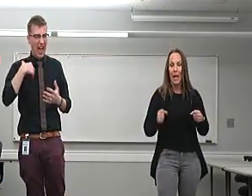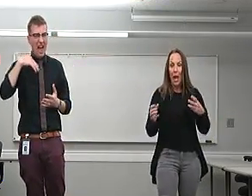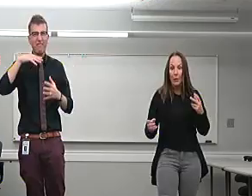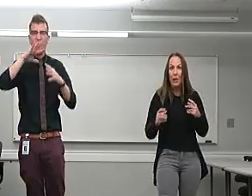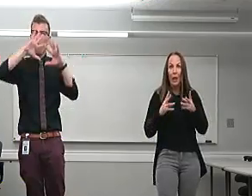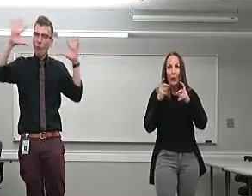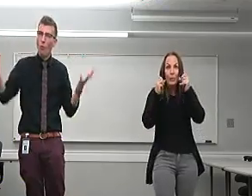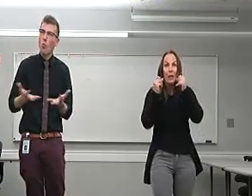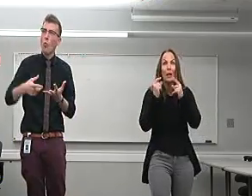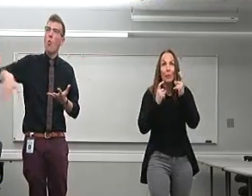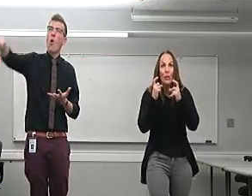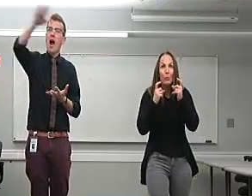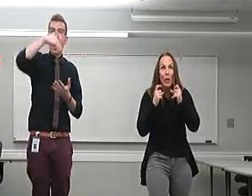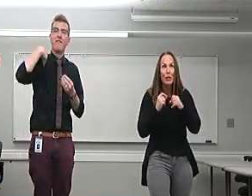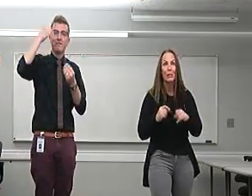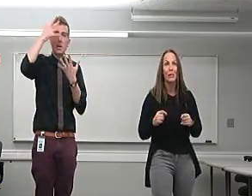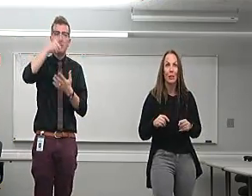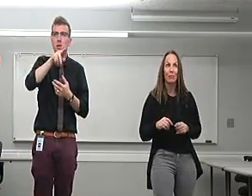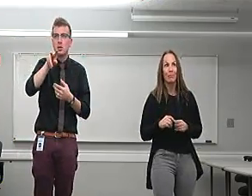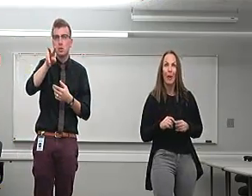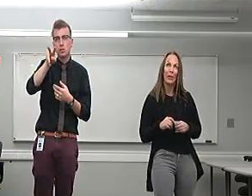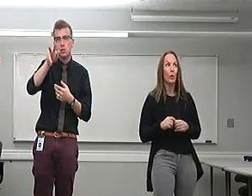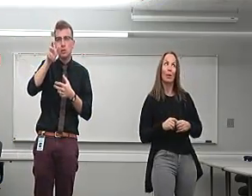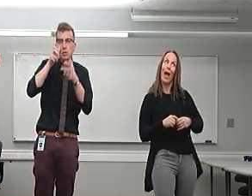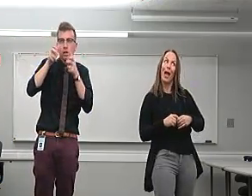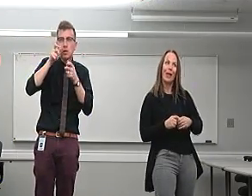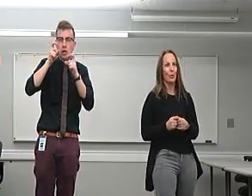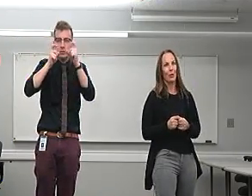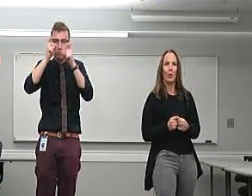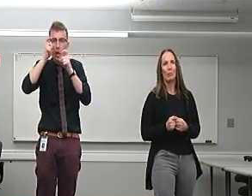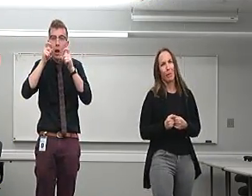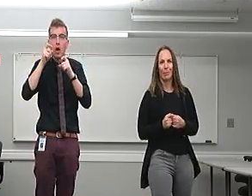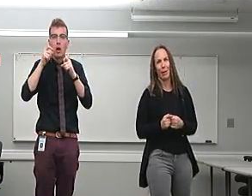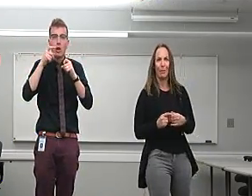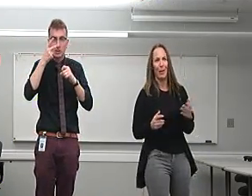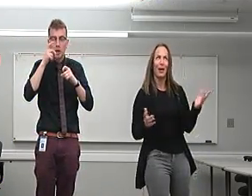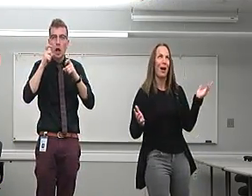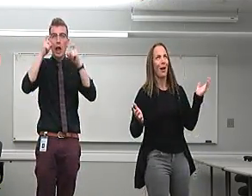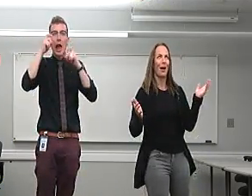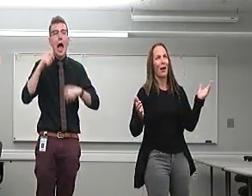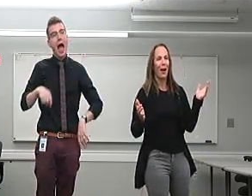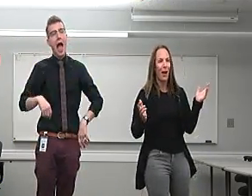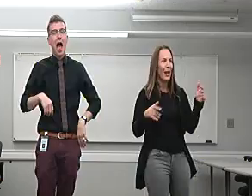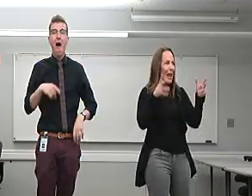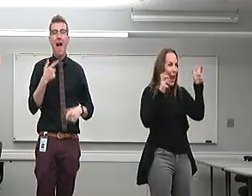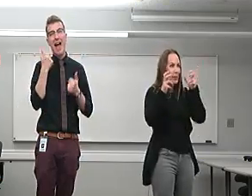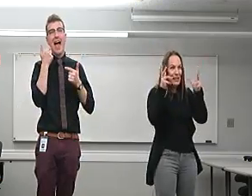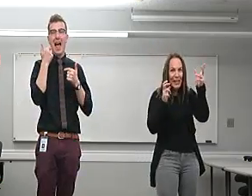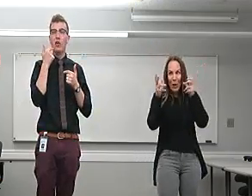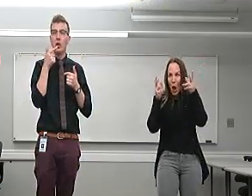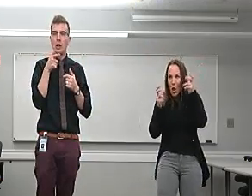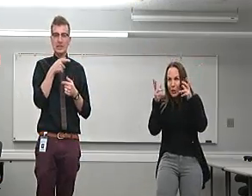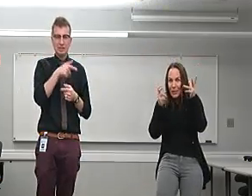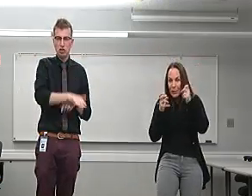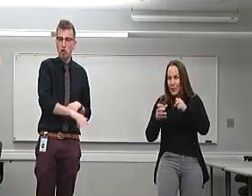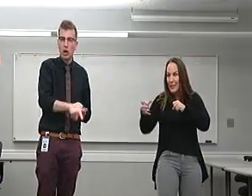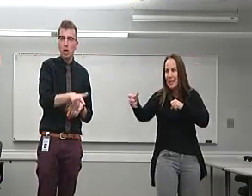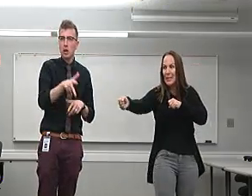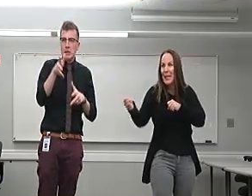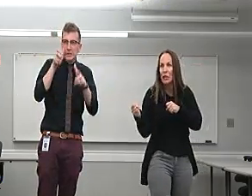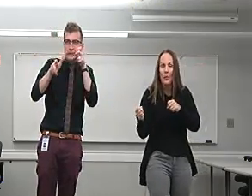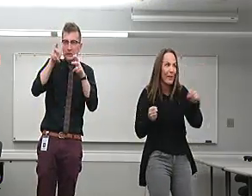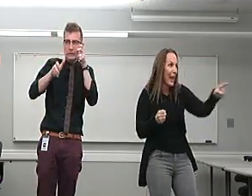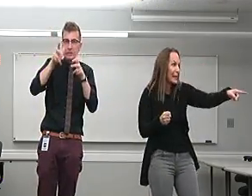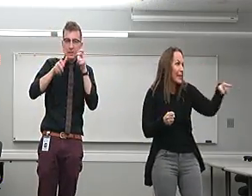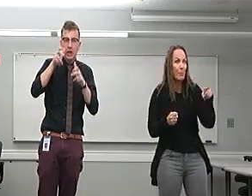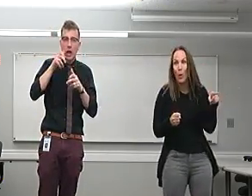picking up your expressions, and they're mouthing the word hi, or they're going ba ba ba ba ba, ha ha ha ha ha, and they're taking all these other things, and they take you by the hand, and they